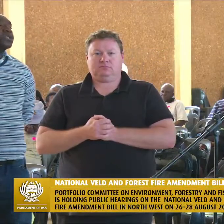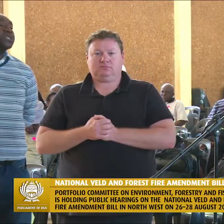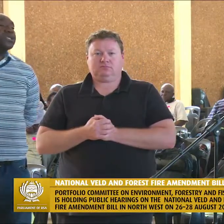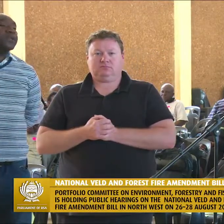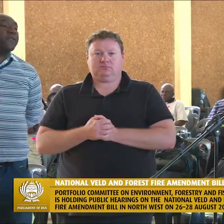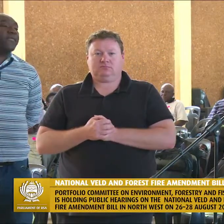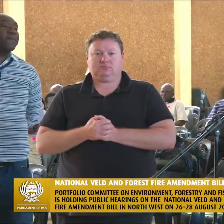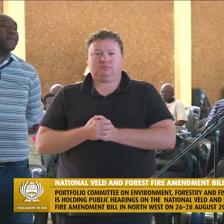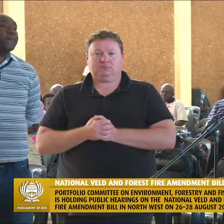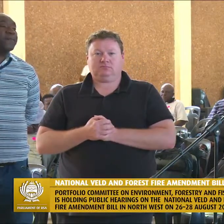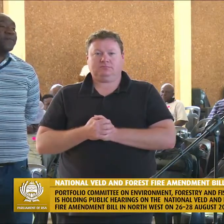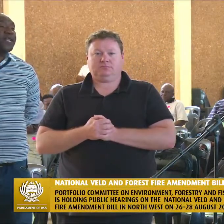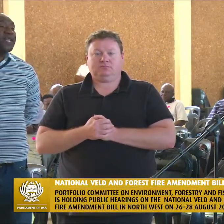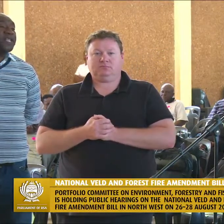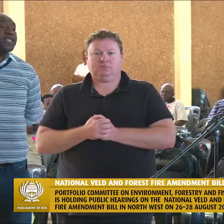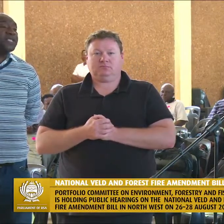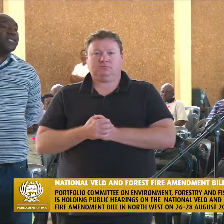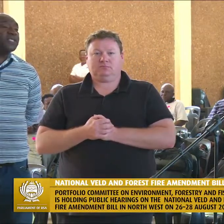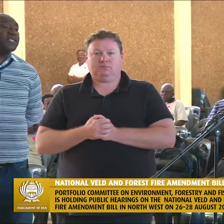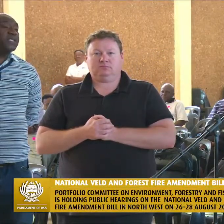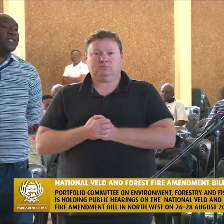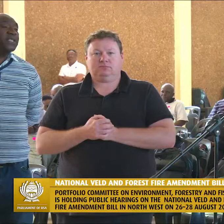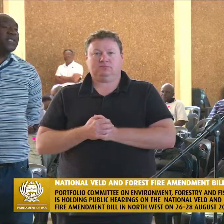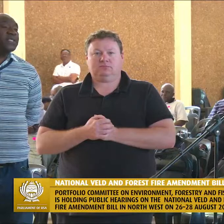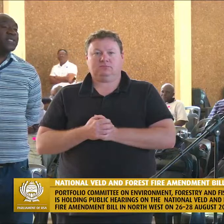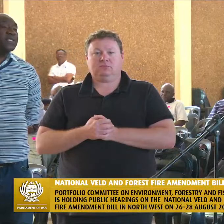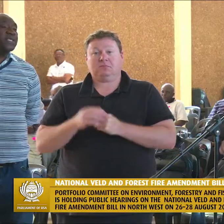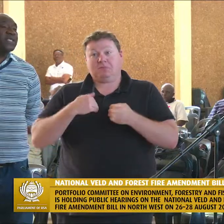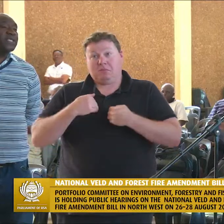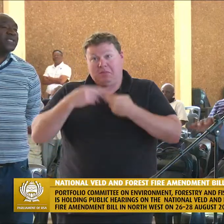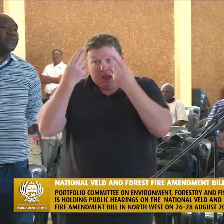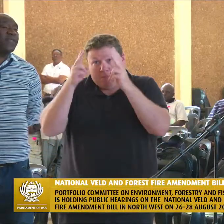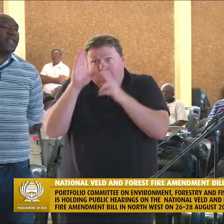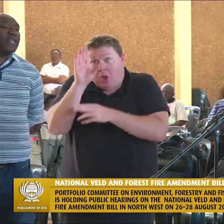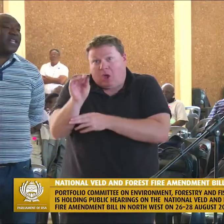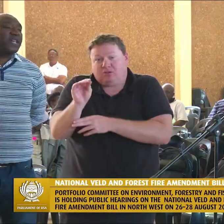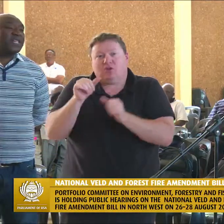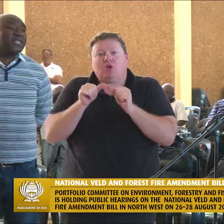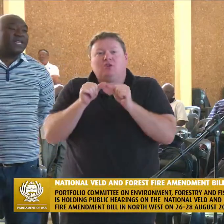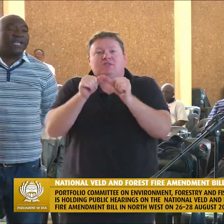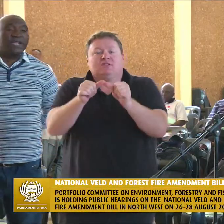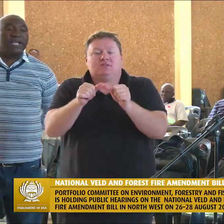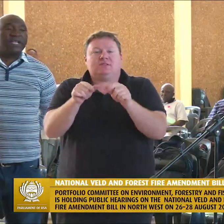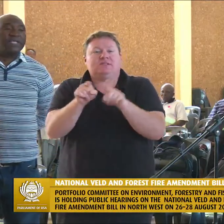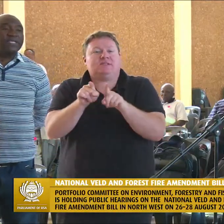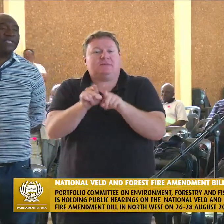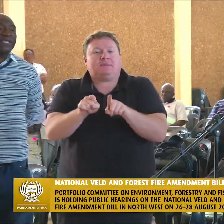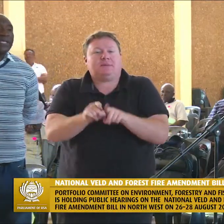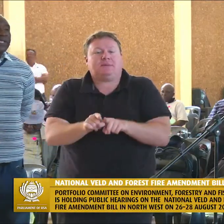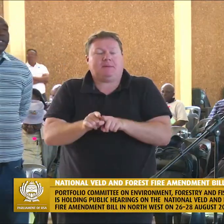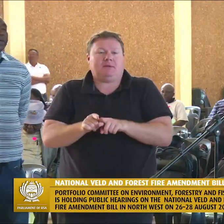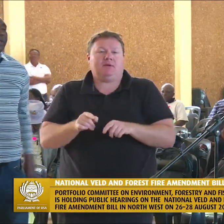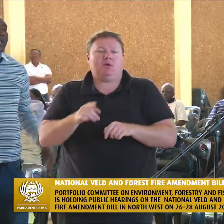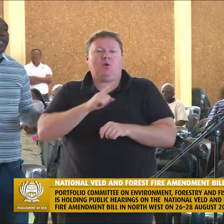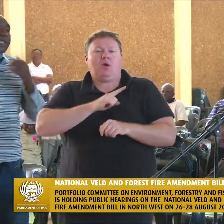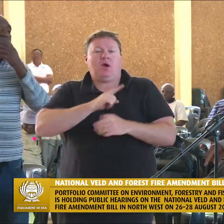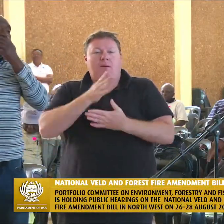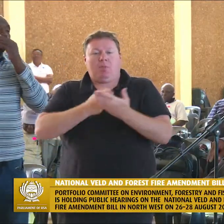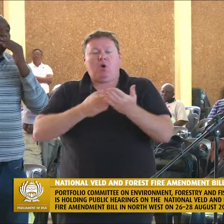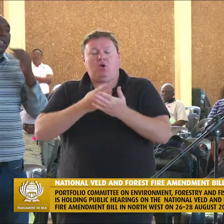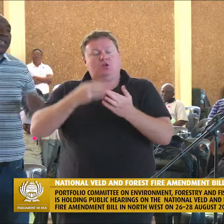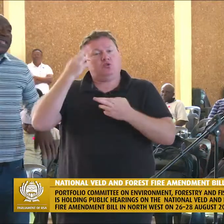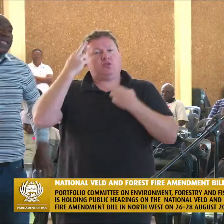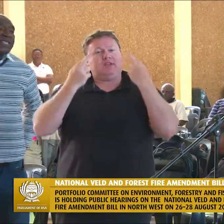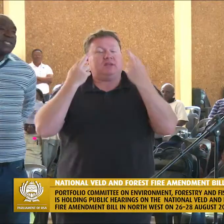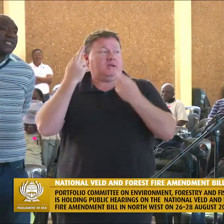push so i'm making a humble plea that lets me consistent with that and part of the reason is is because one